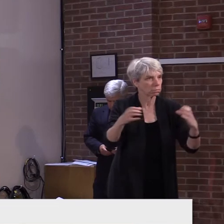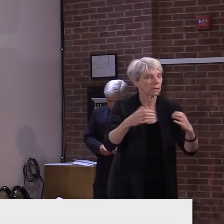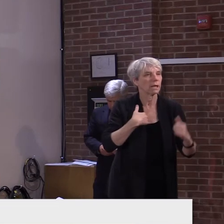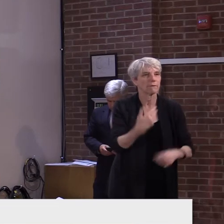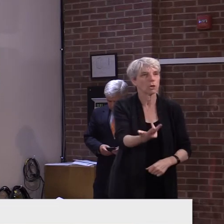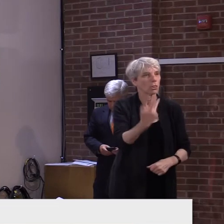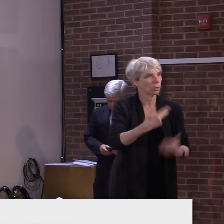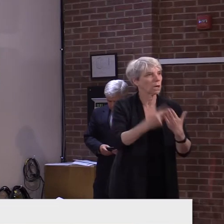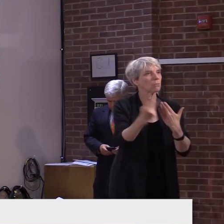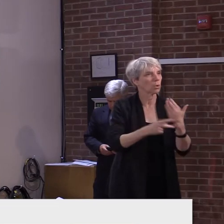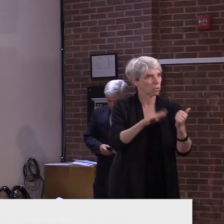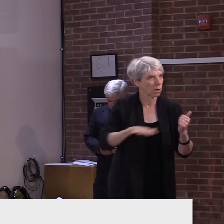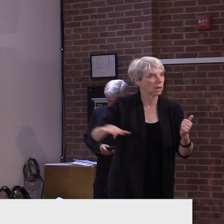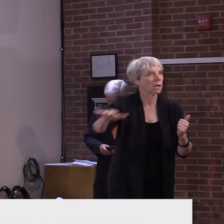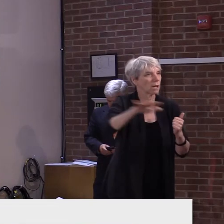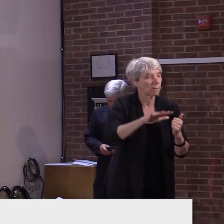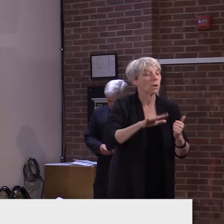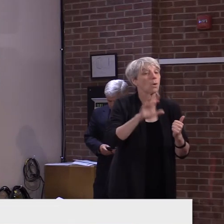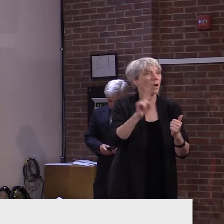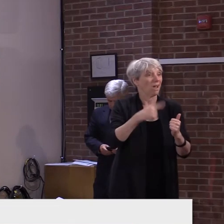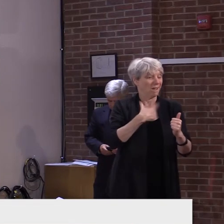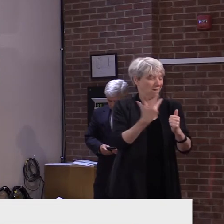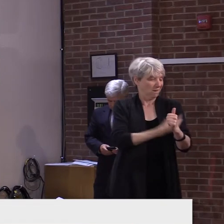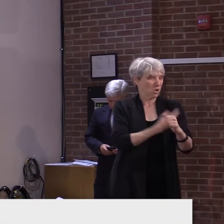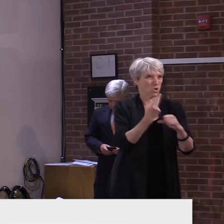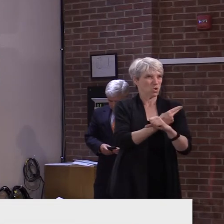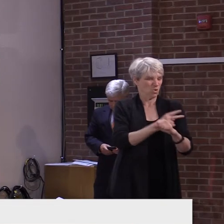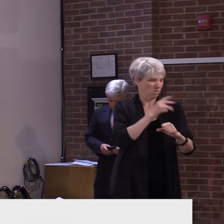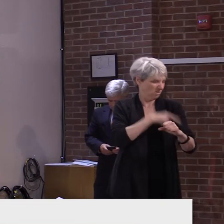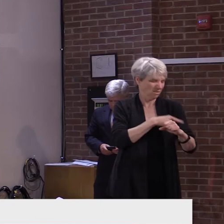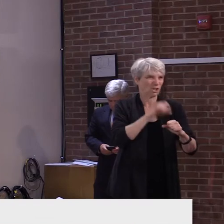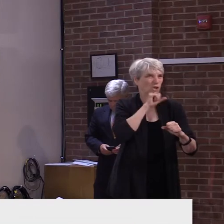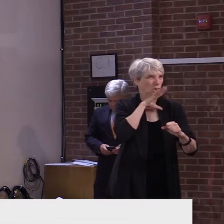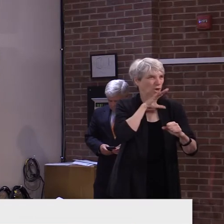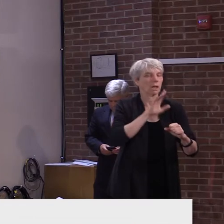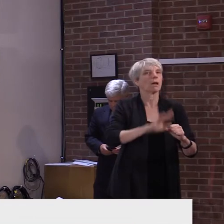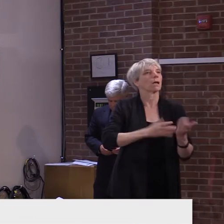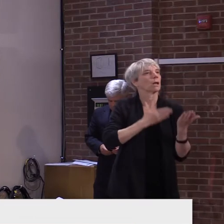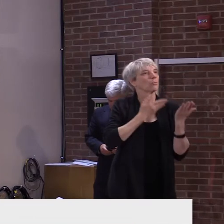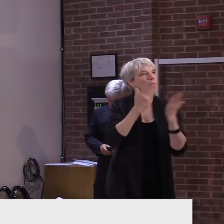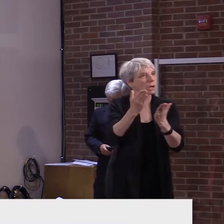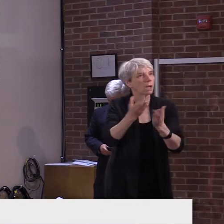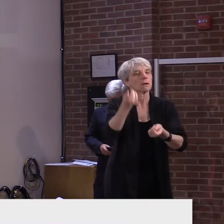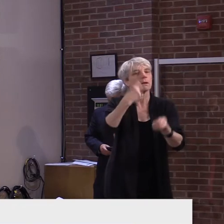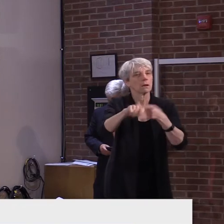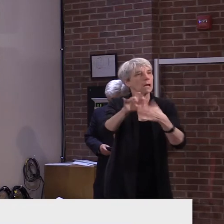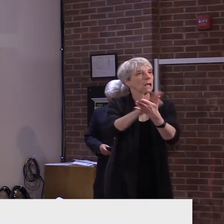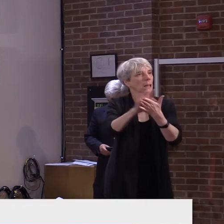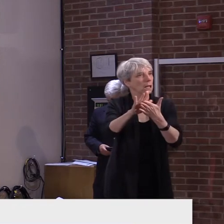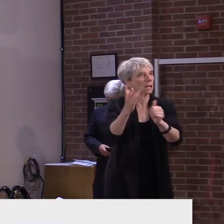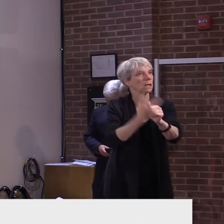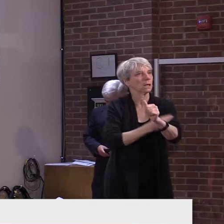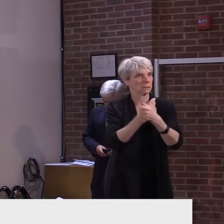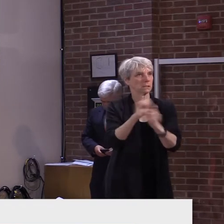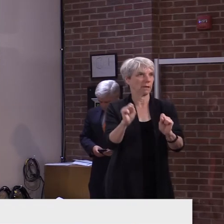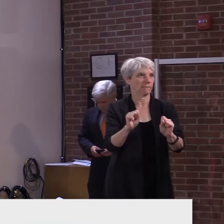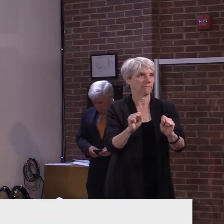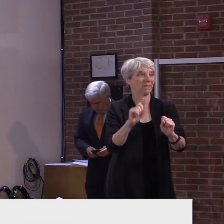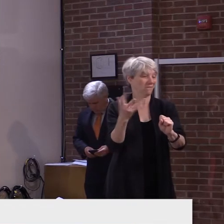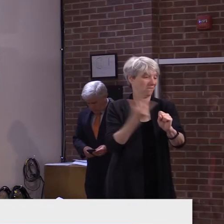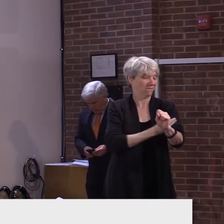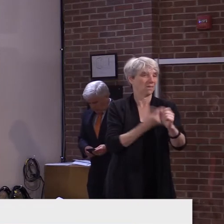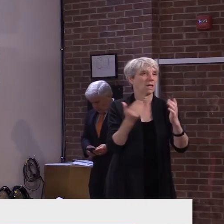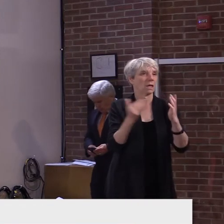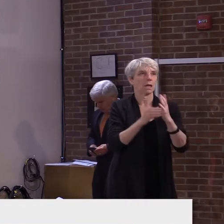programs providing mobile exchanges to help meet the needs of Vermonters who are unable to access services through fixed site